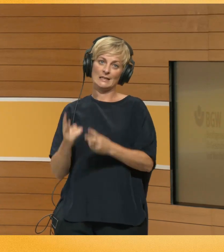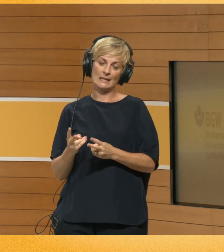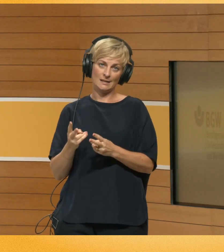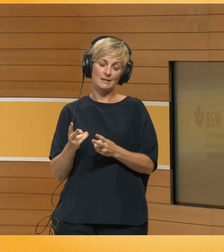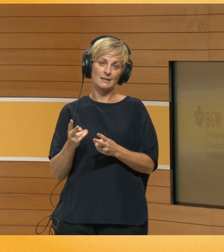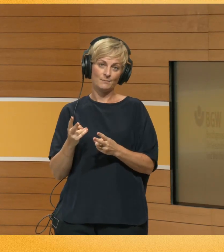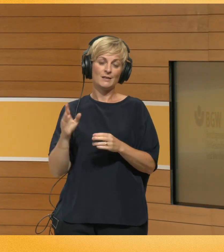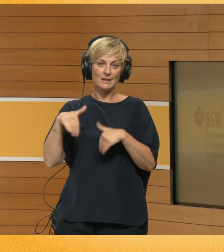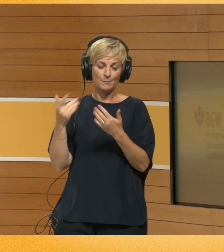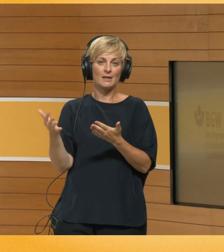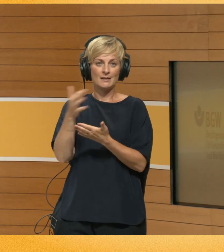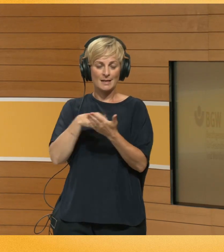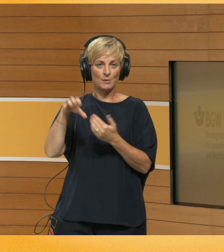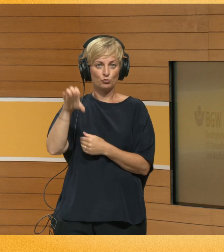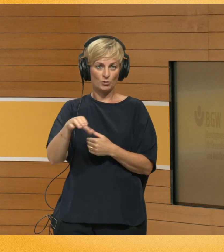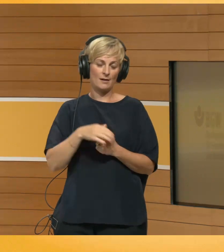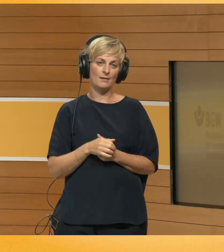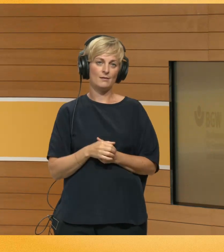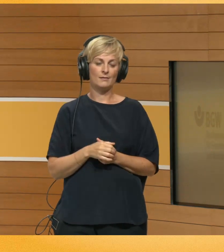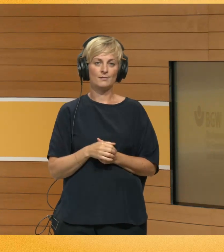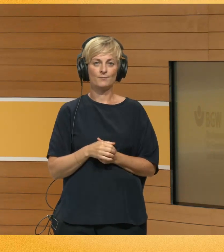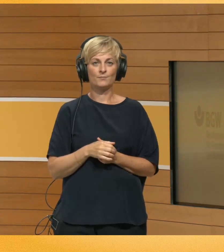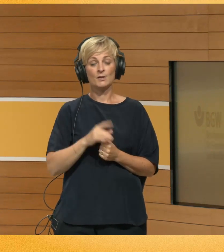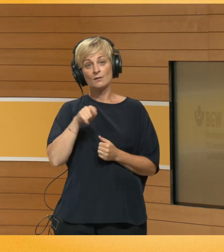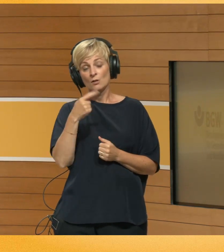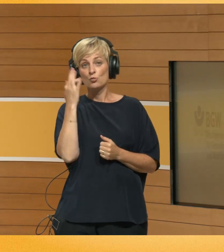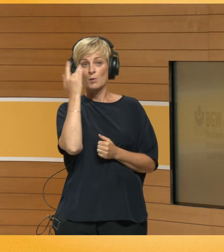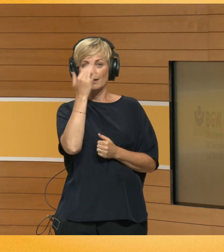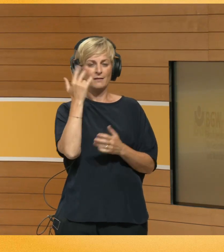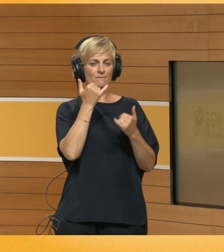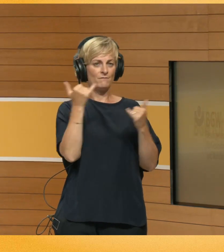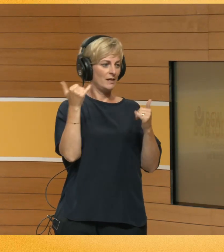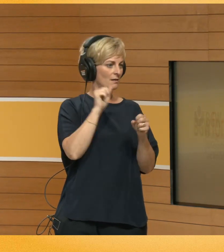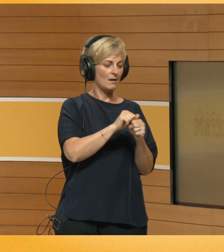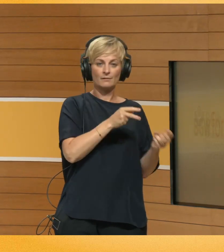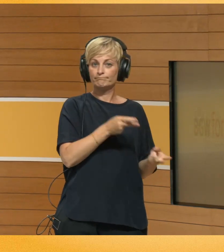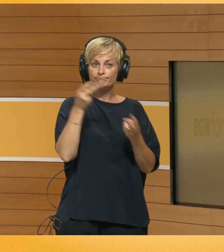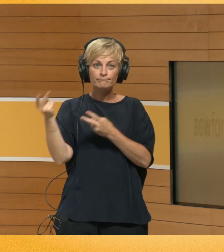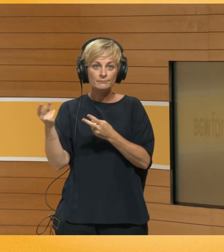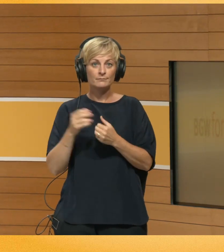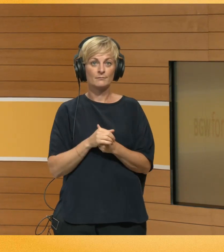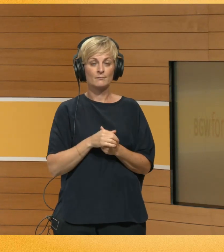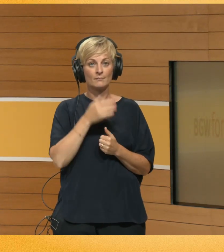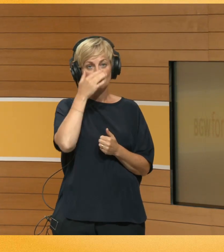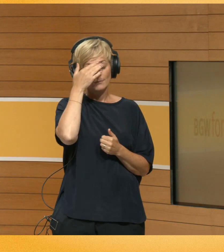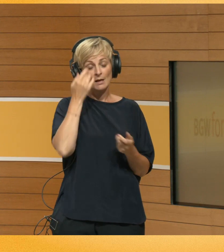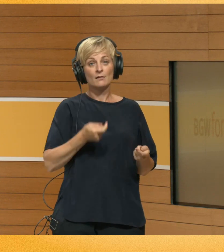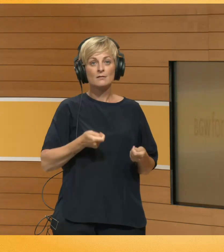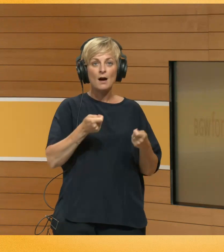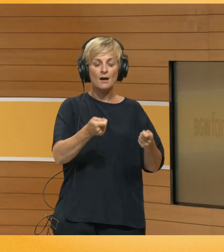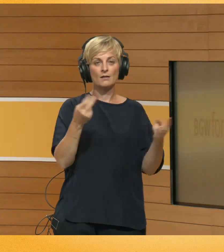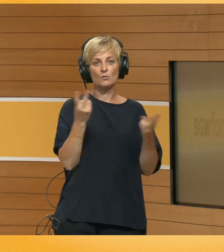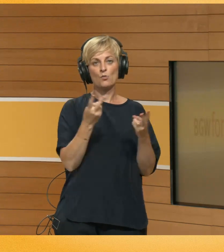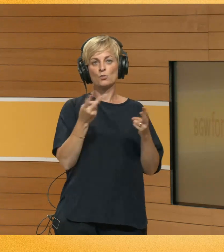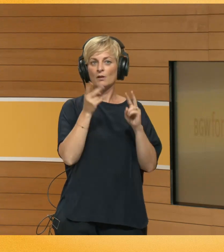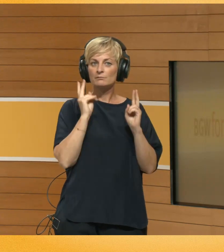stretchers? Do you have a scissor lift? In fact, you know, we also have recommendations as, you know,